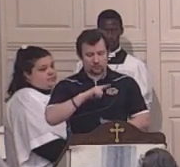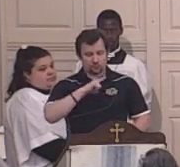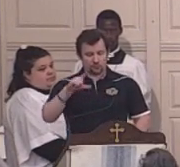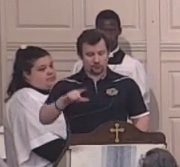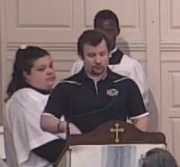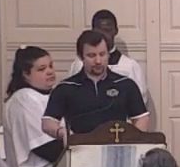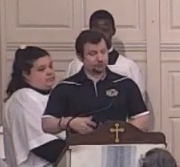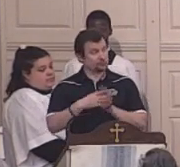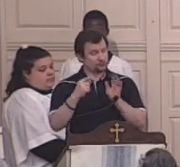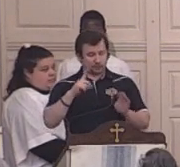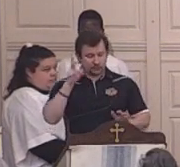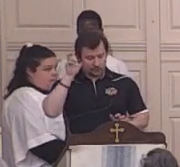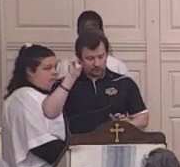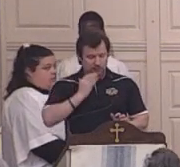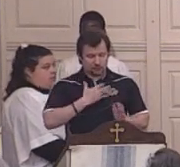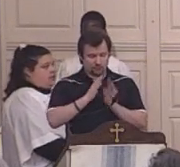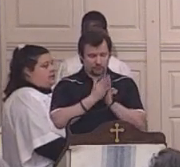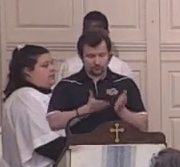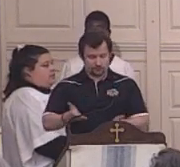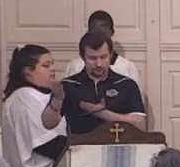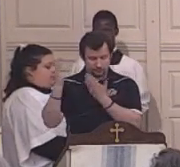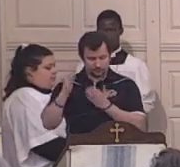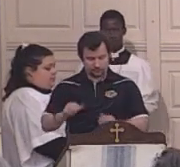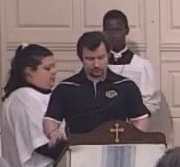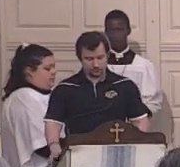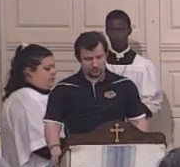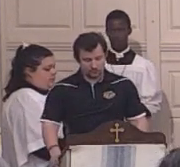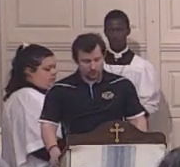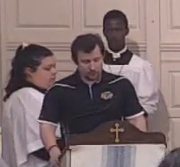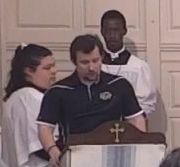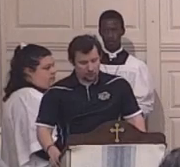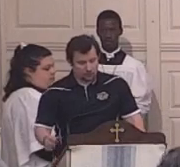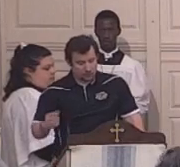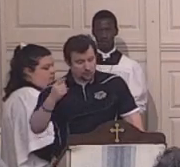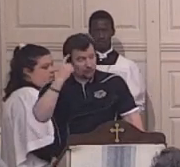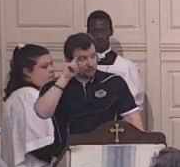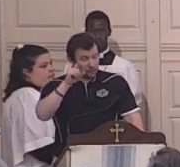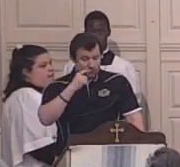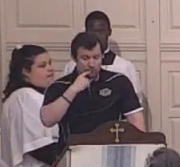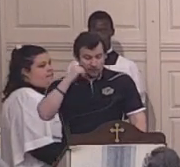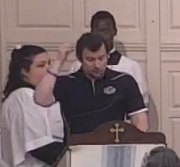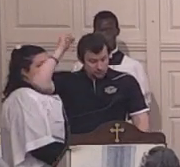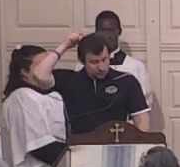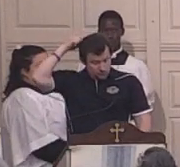We pray to the Lord. Lord, hear our prayer.